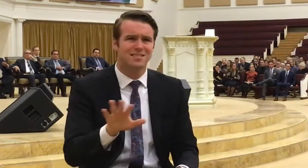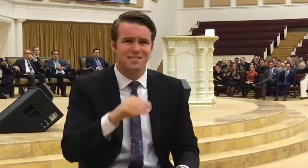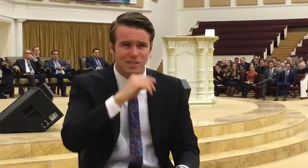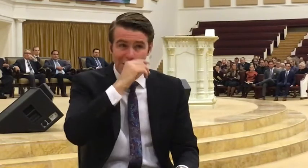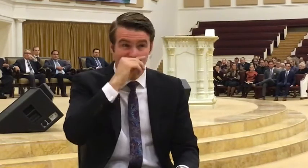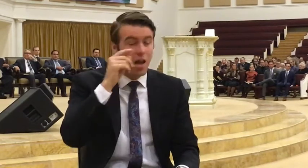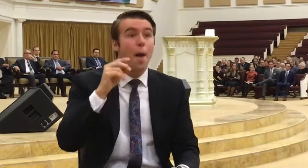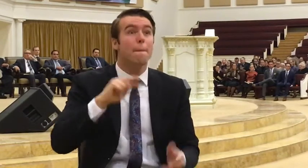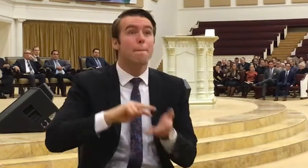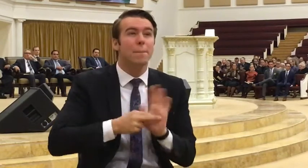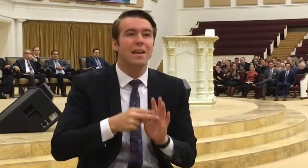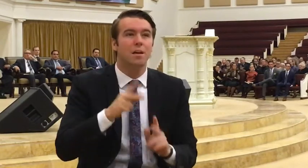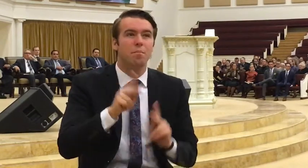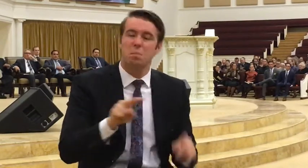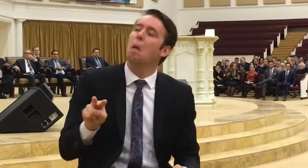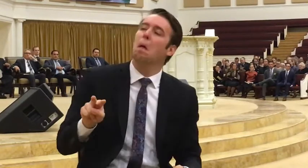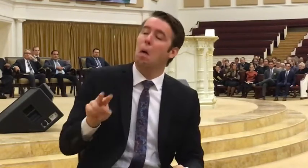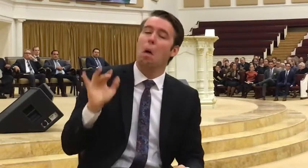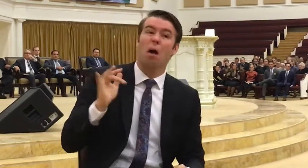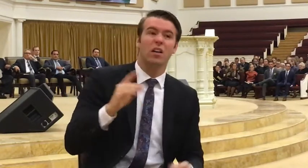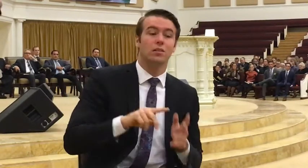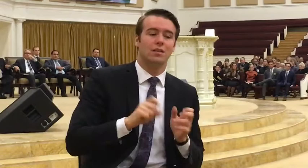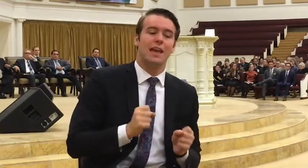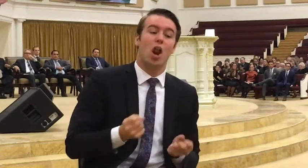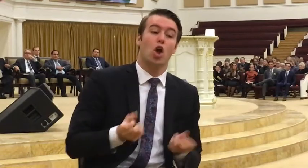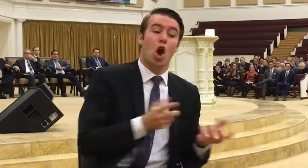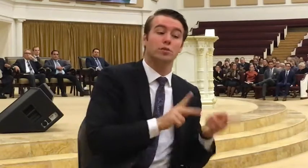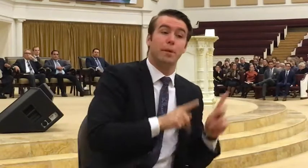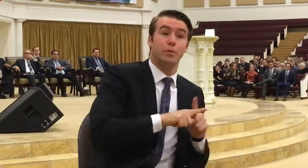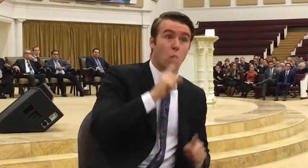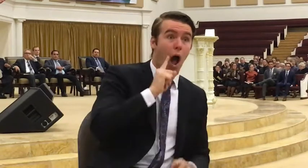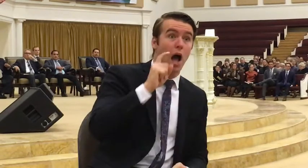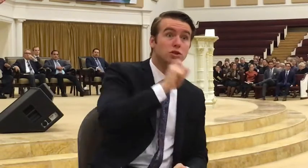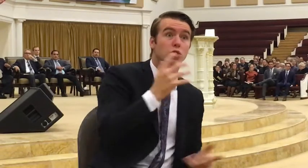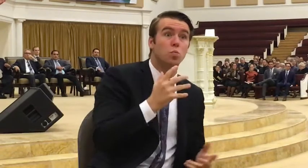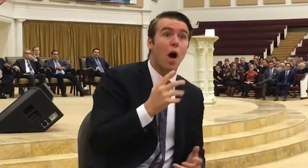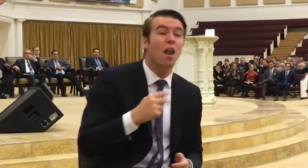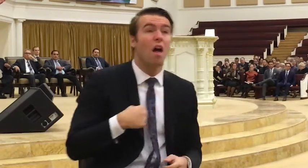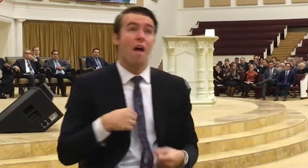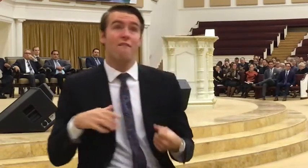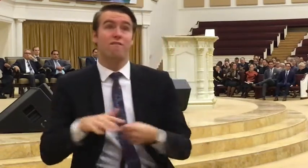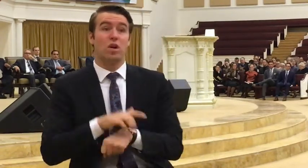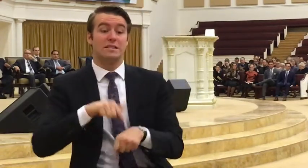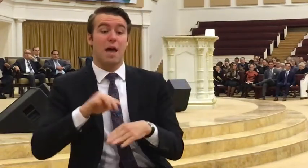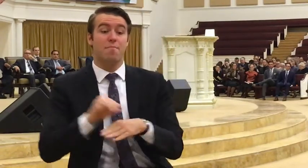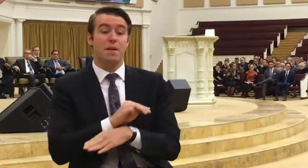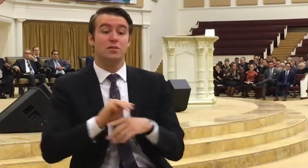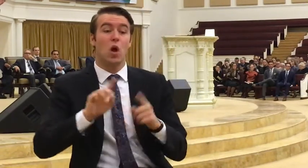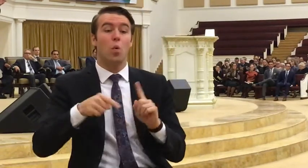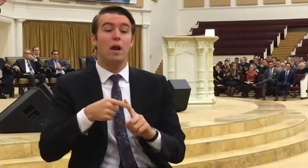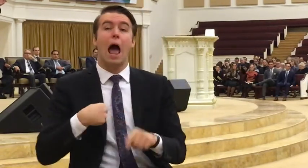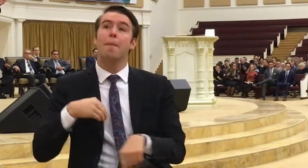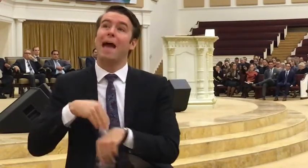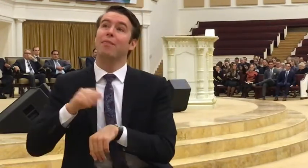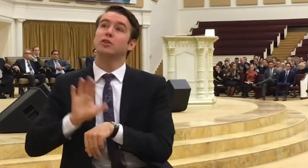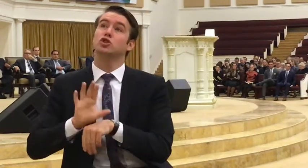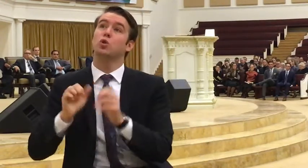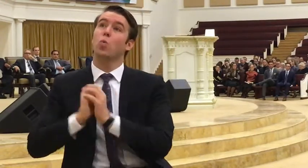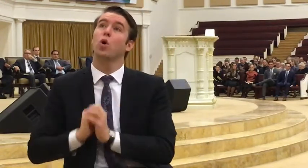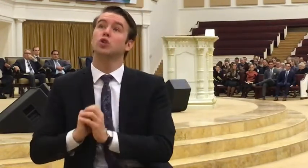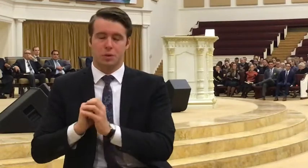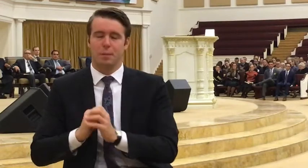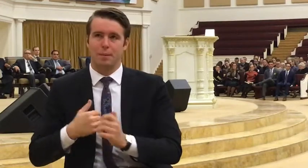As if the only time that you're in full-time ministry is when you're at church worshiping. Let me